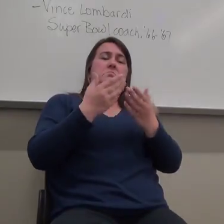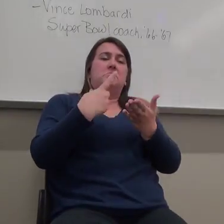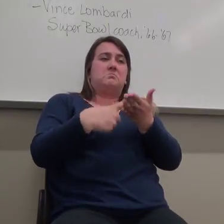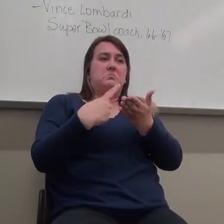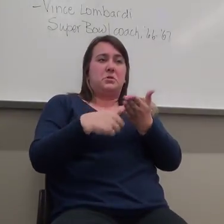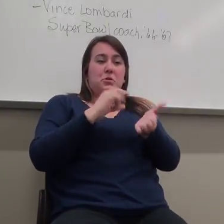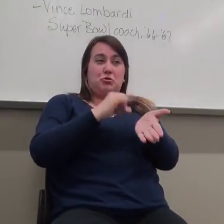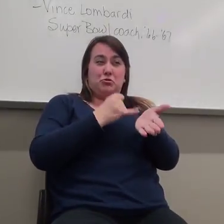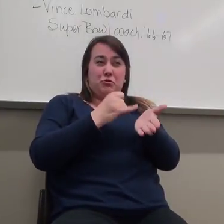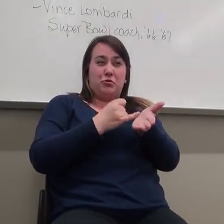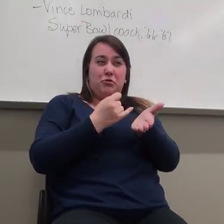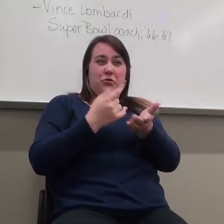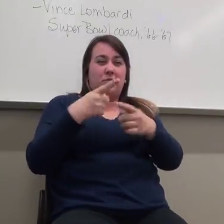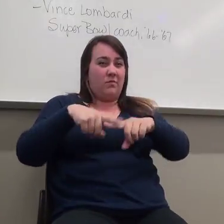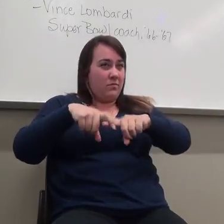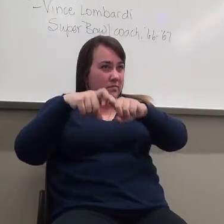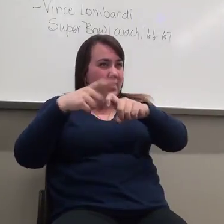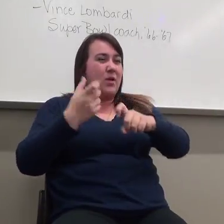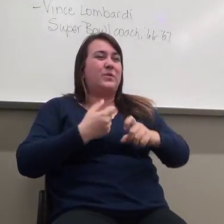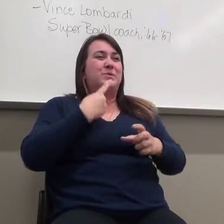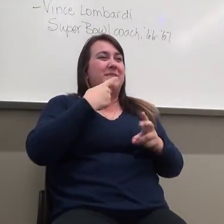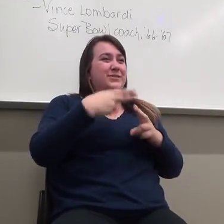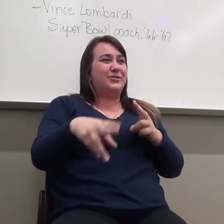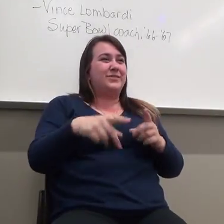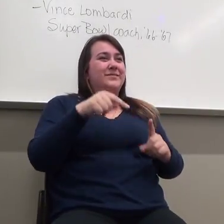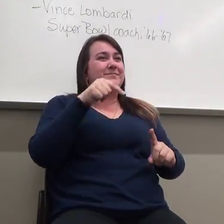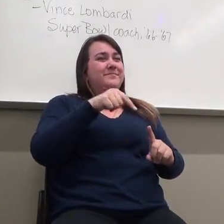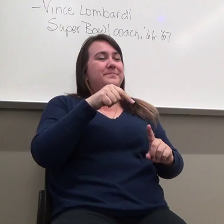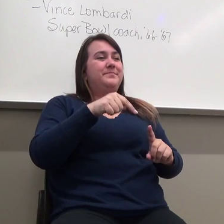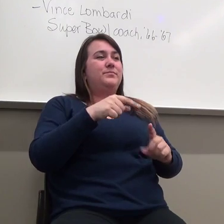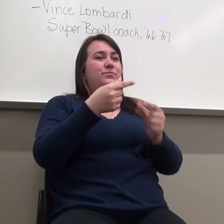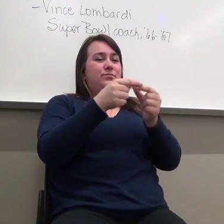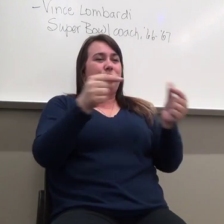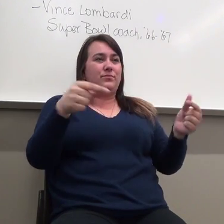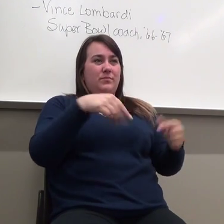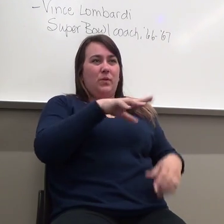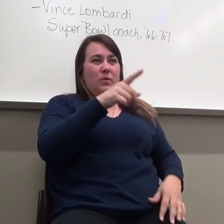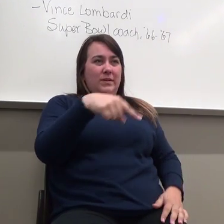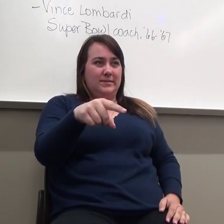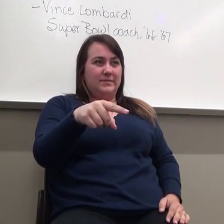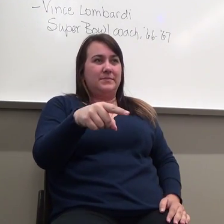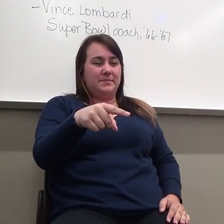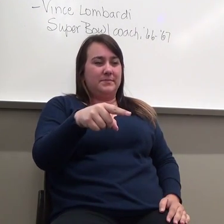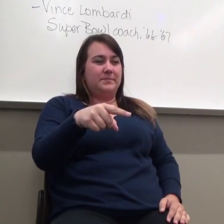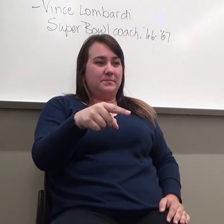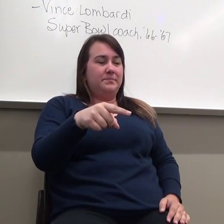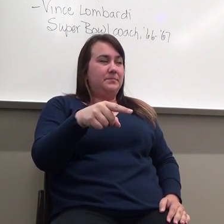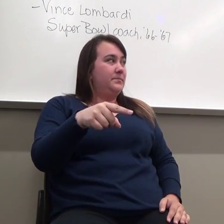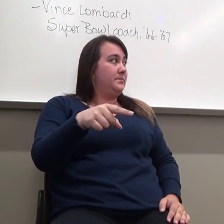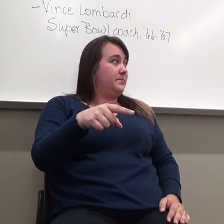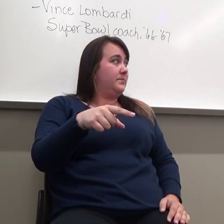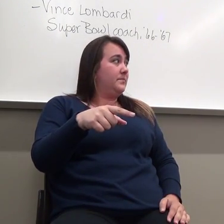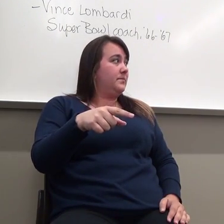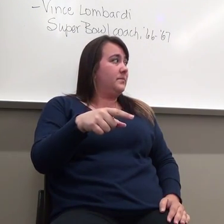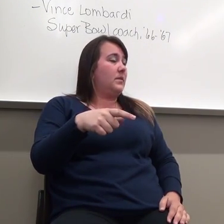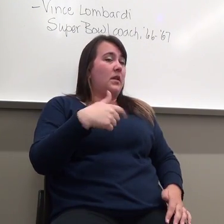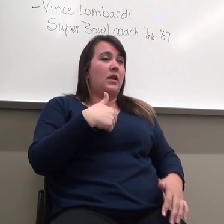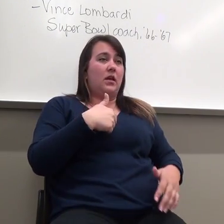mention one thing on the grammar quiz. I handed the grammar quiz